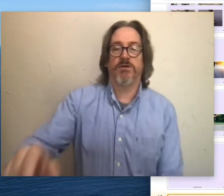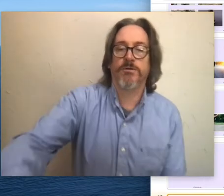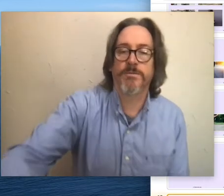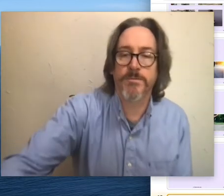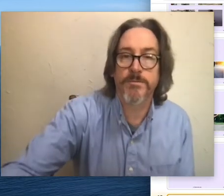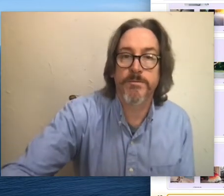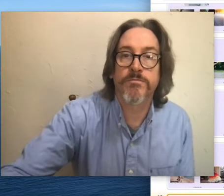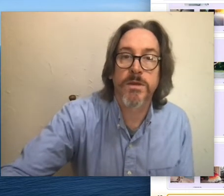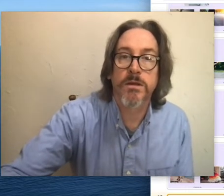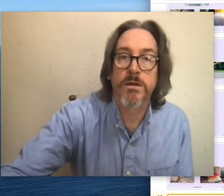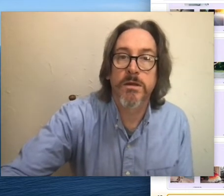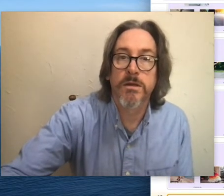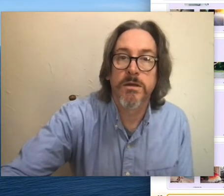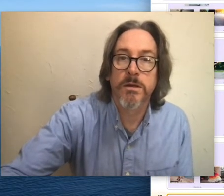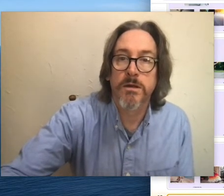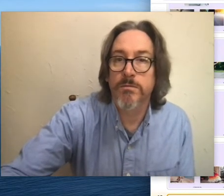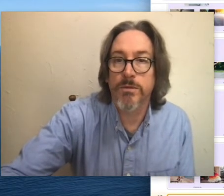to down here.